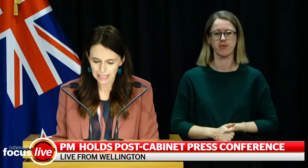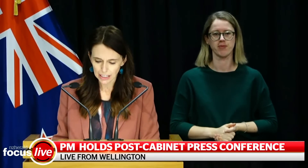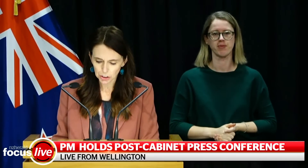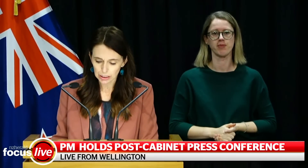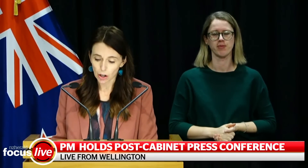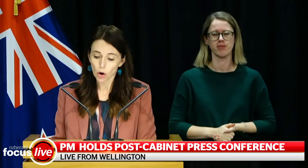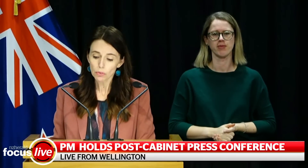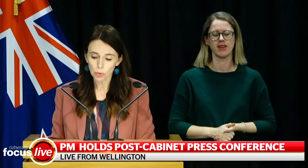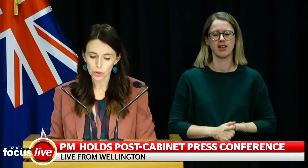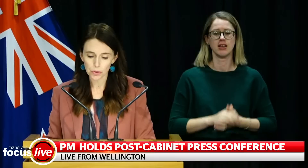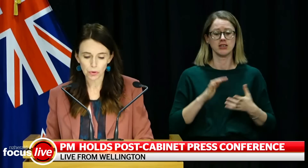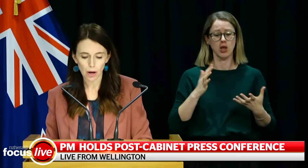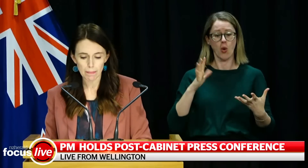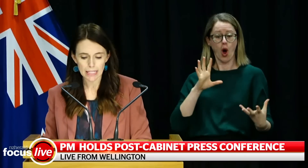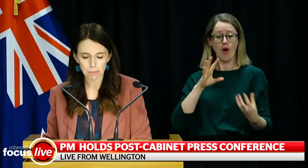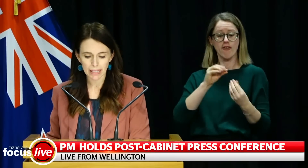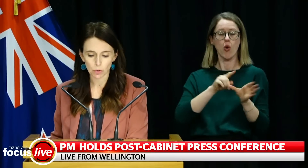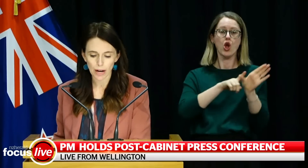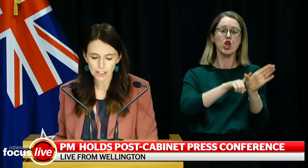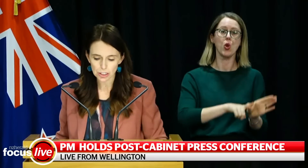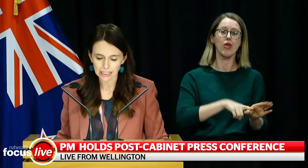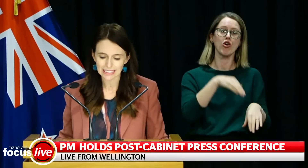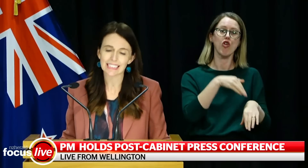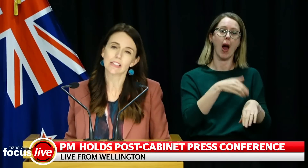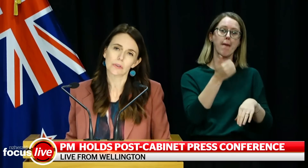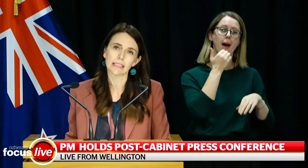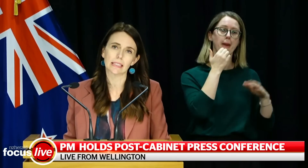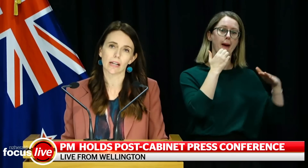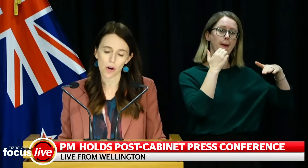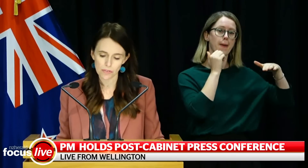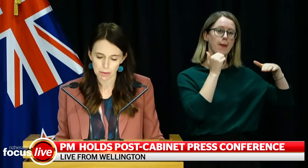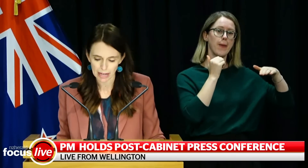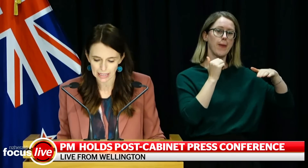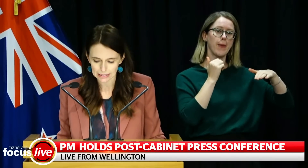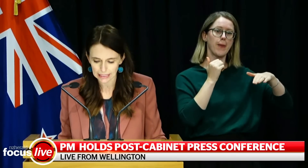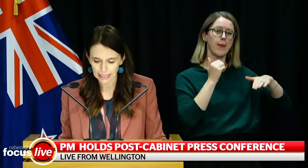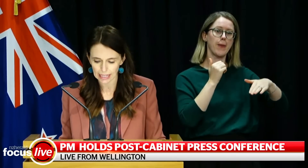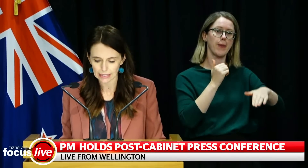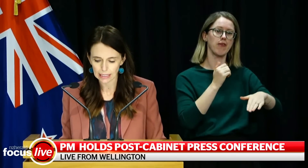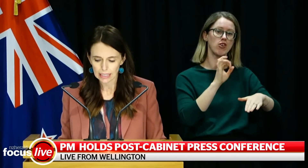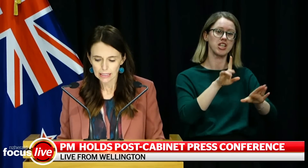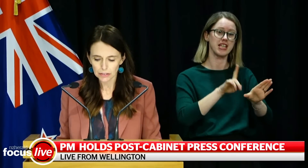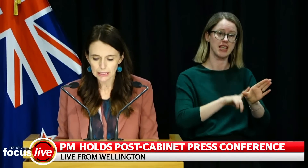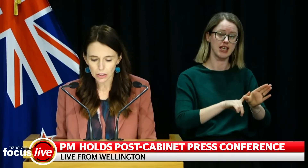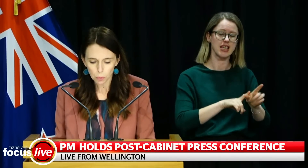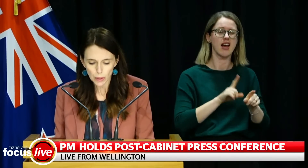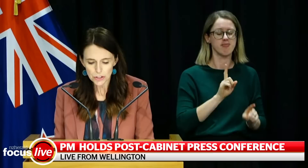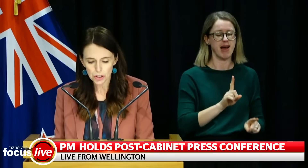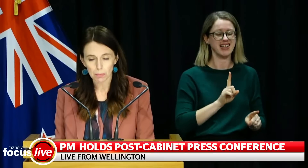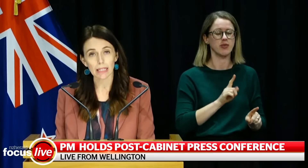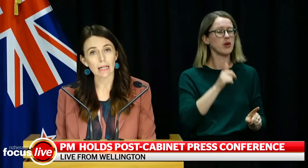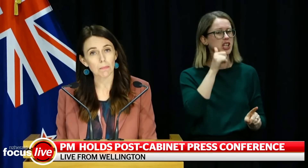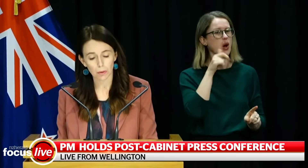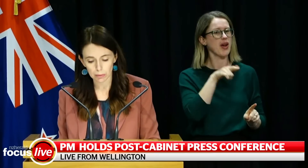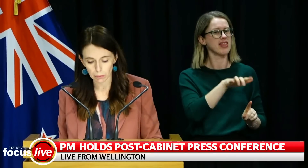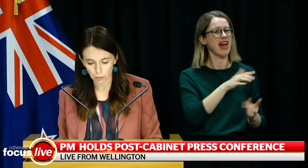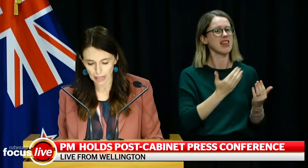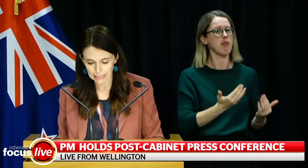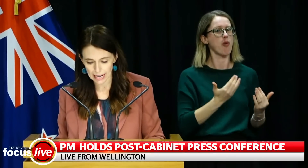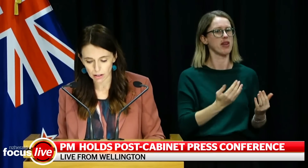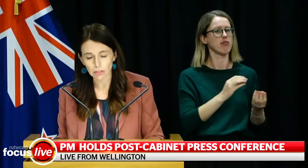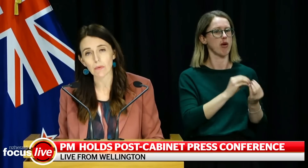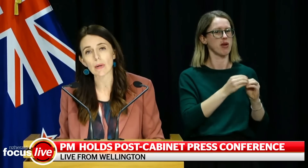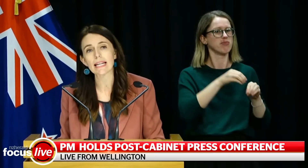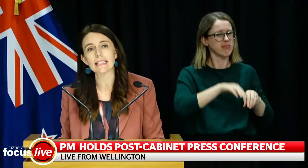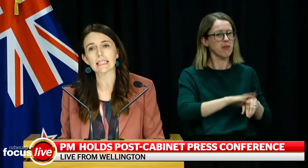remember that actually overall youth crime has been gradually decreasing over the past decade, there is unquestionably a problem